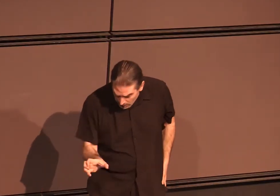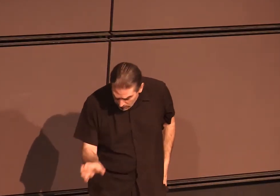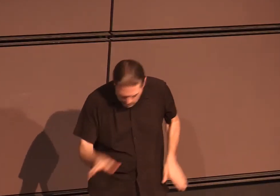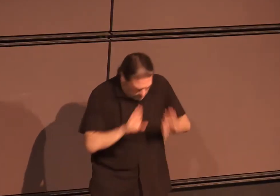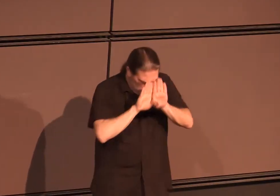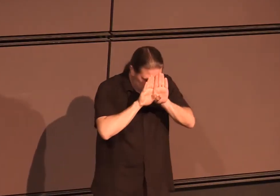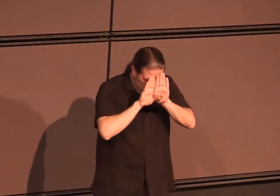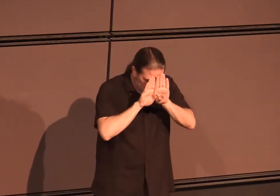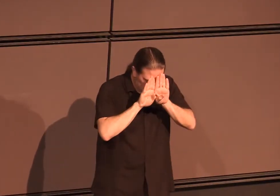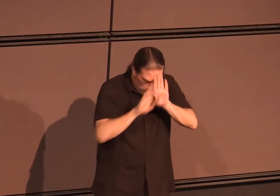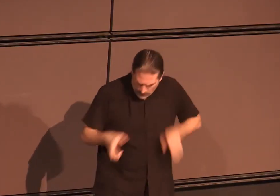It's opening